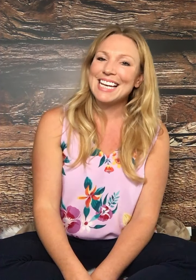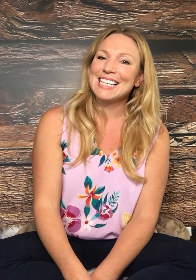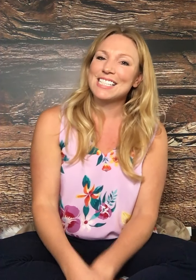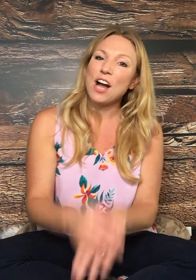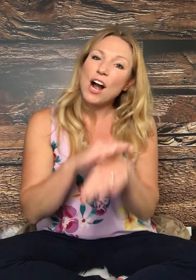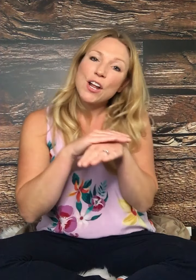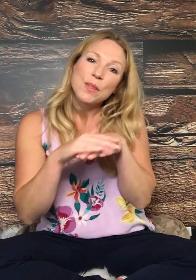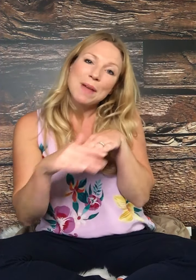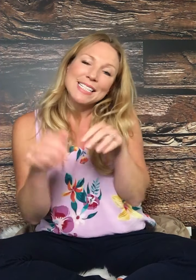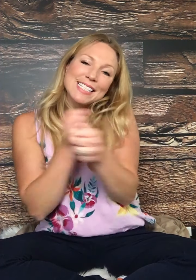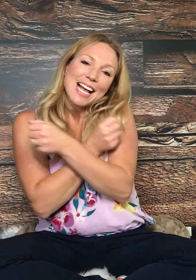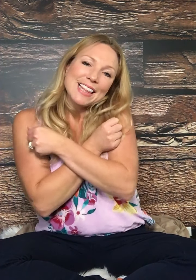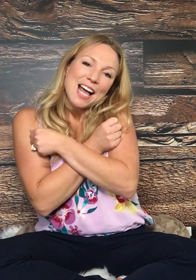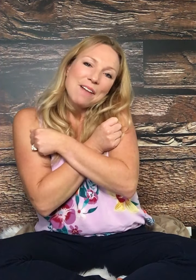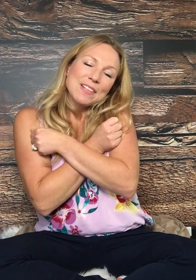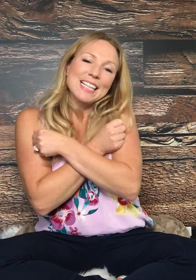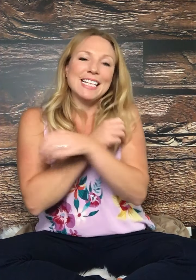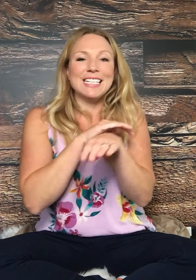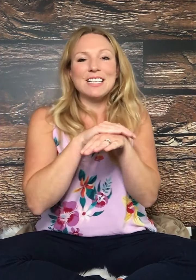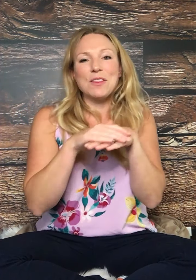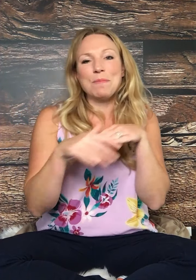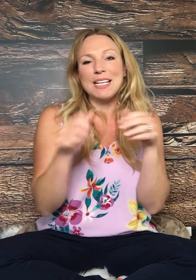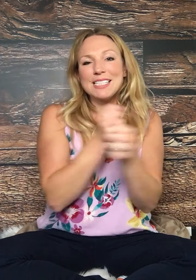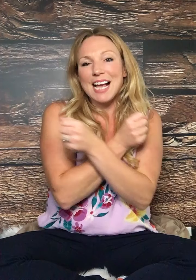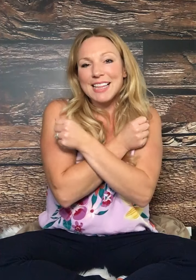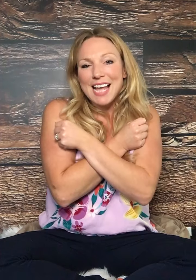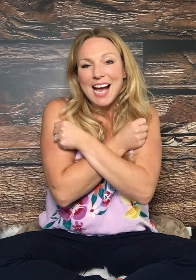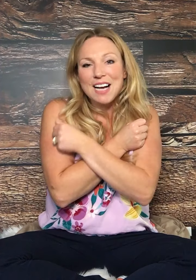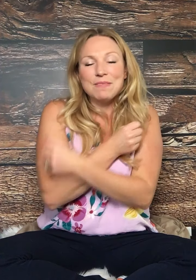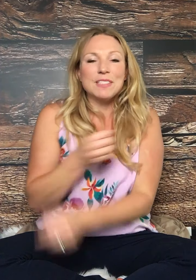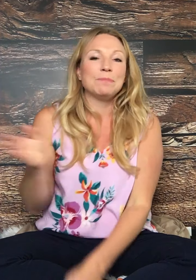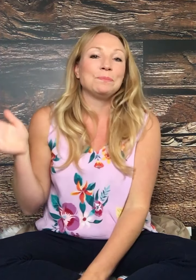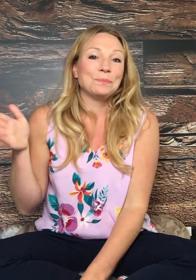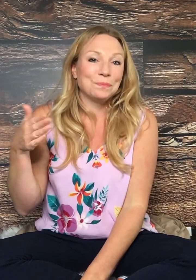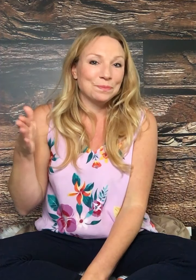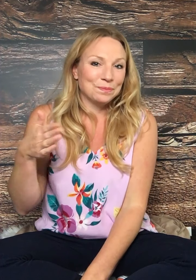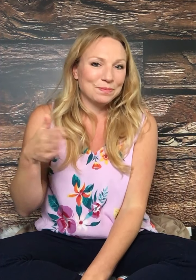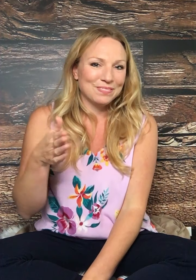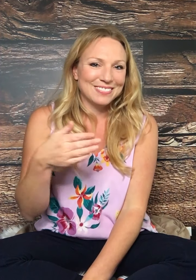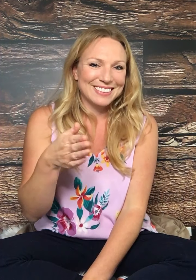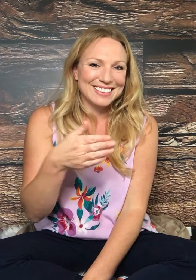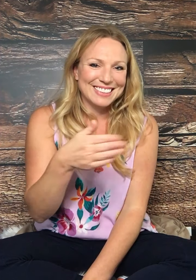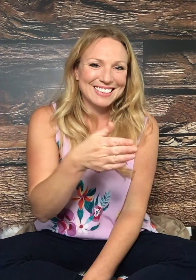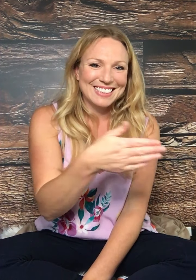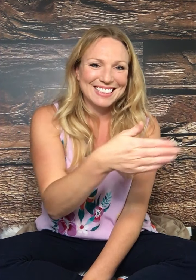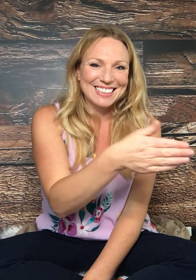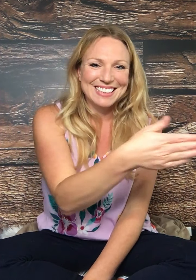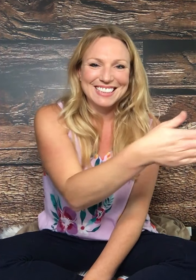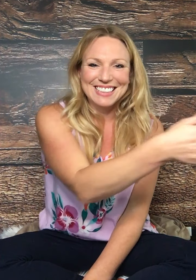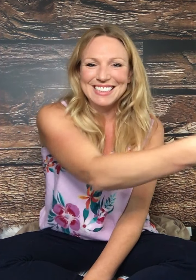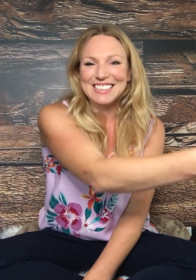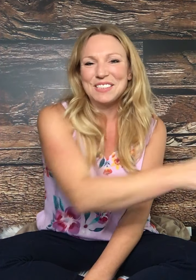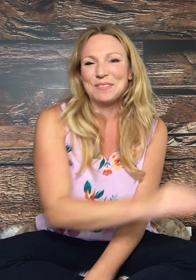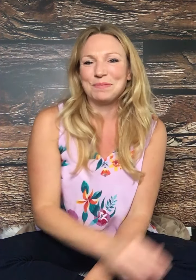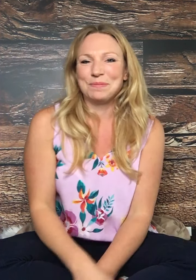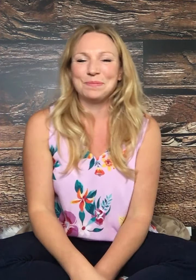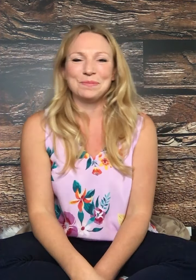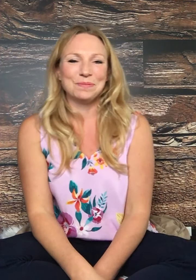These are the pets I love. These are the pets I love. Fish, fish, fish, fish. Swim, swim, swim,